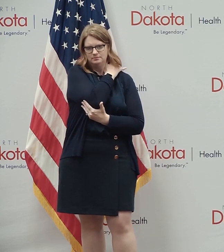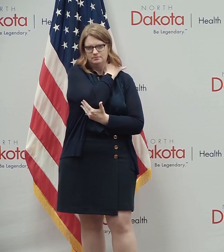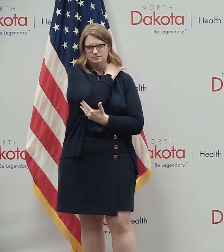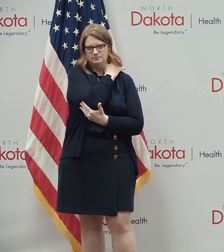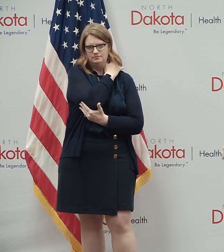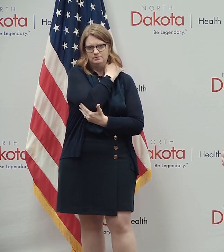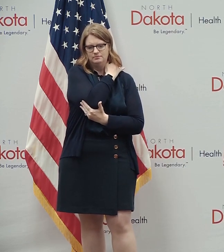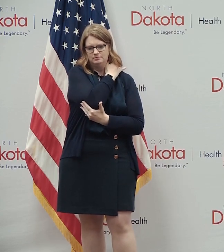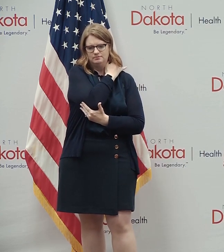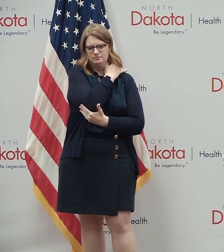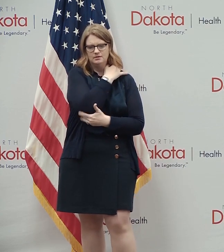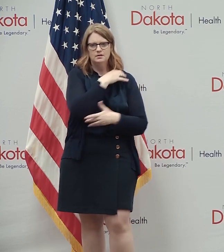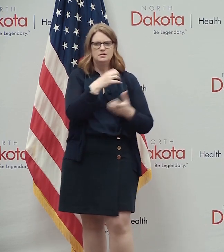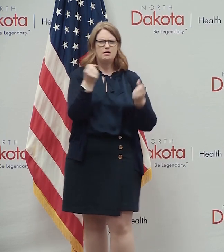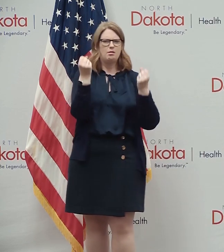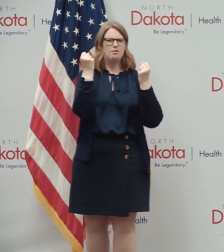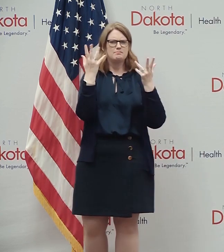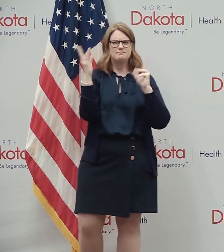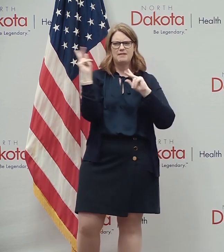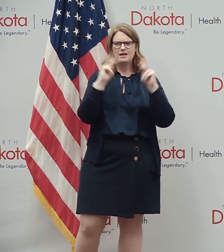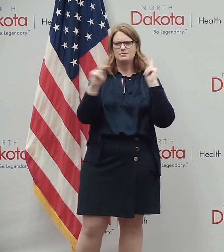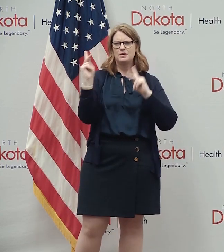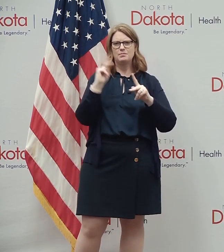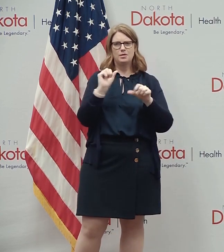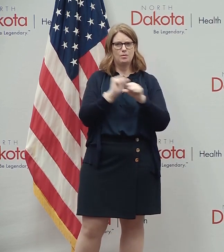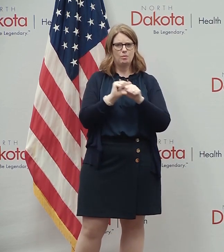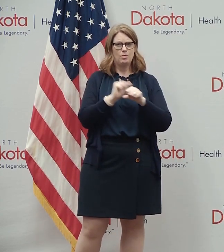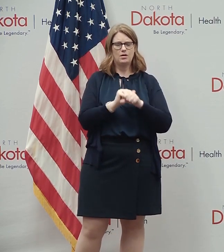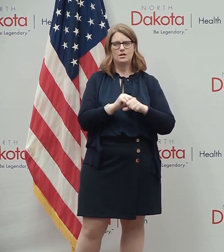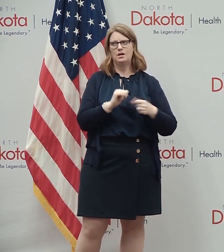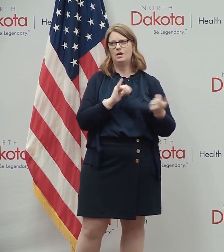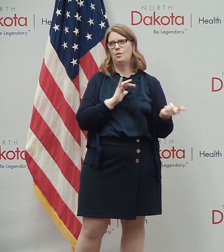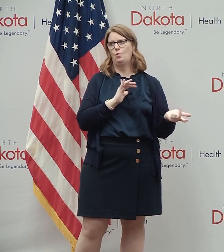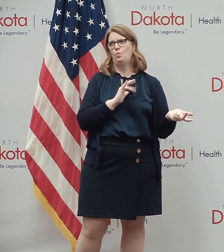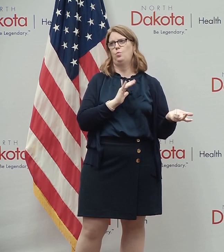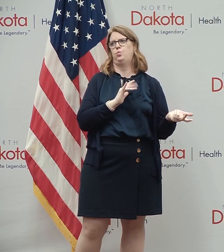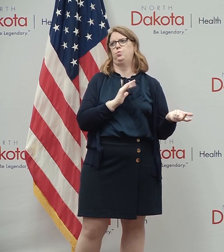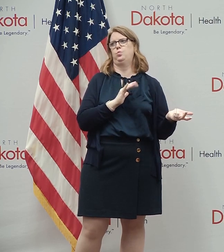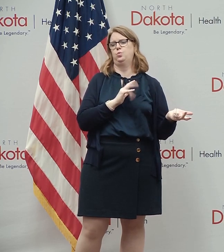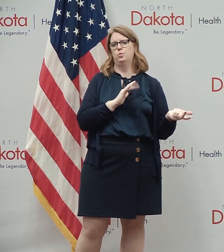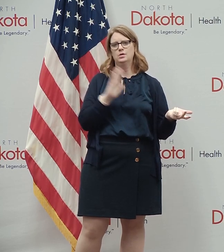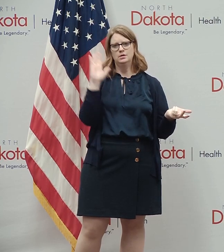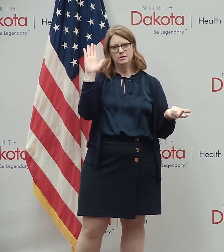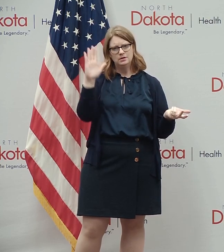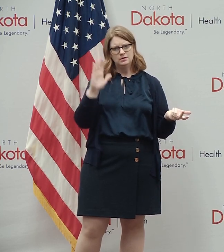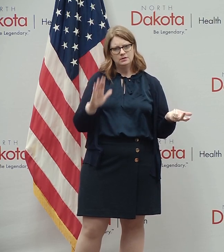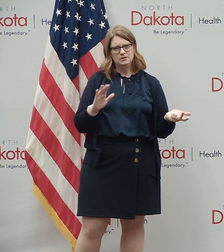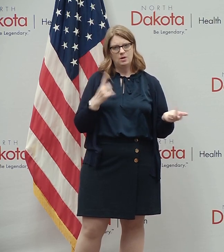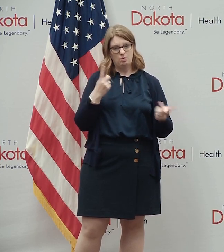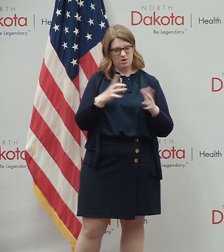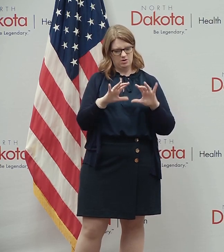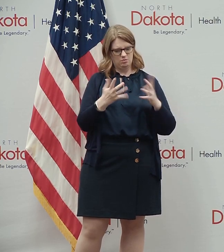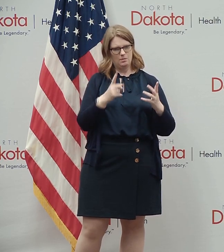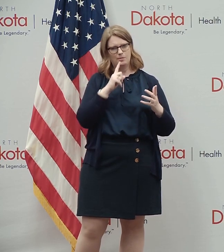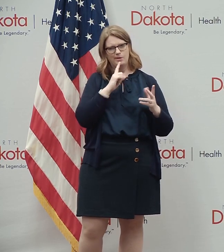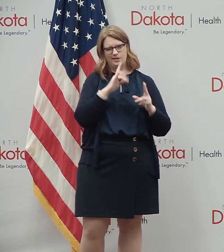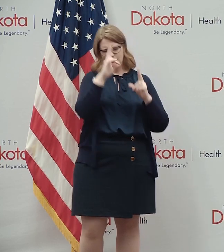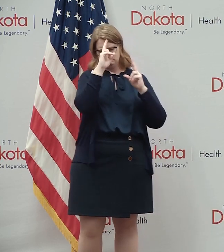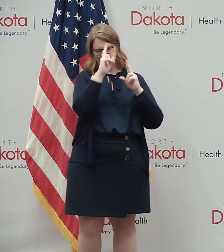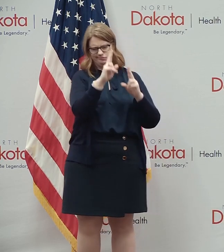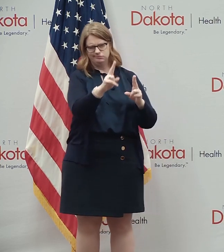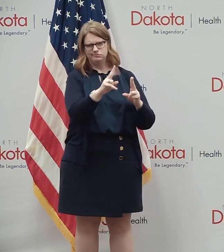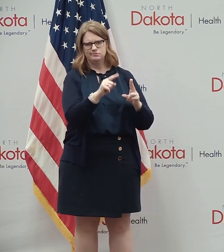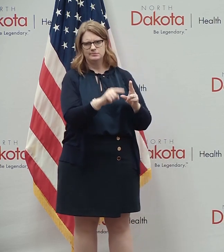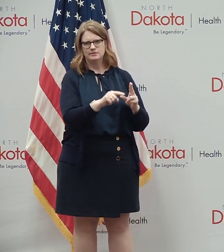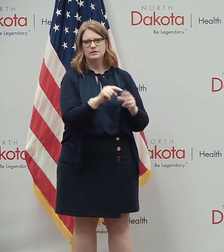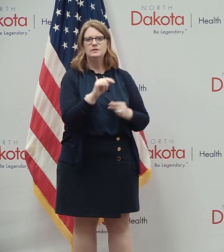Lots of people have been doing incredible work during the pandemic. You all know that. But one group we want to give a special shout out to